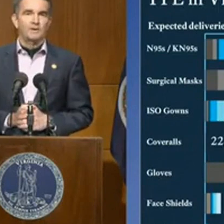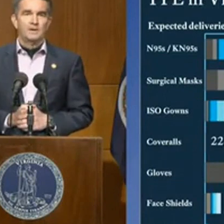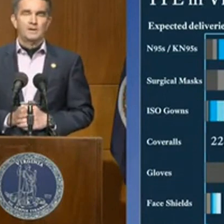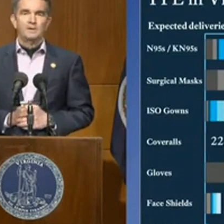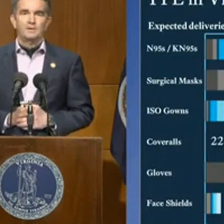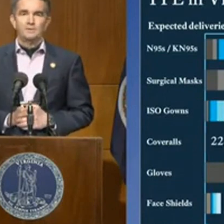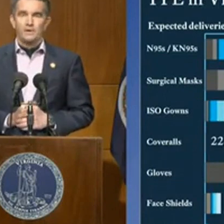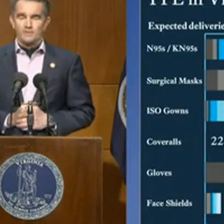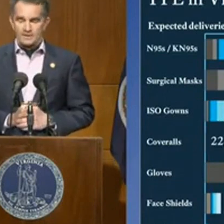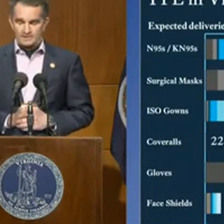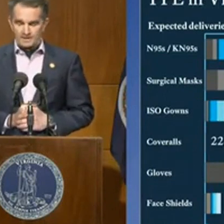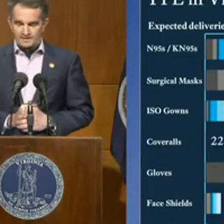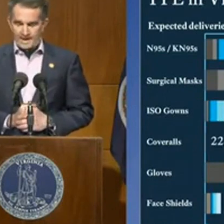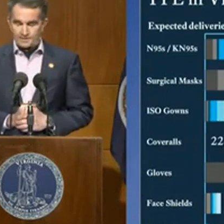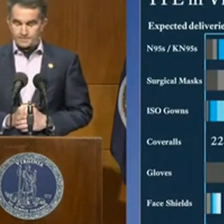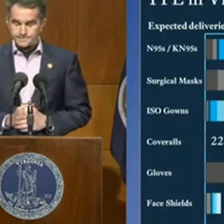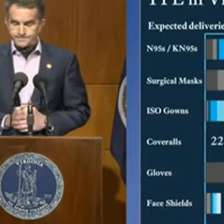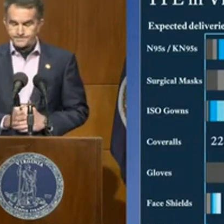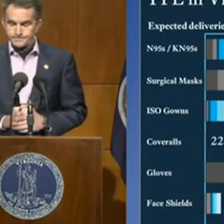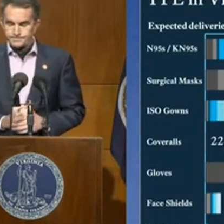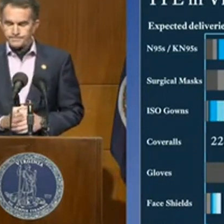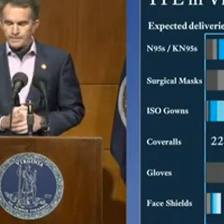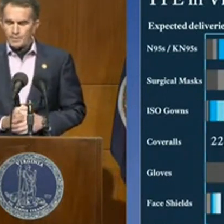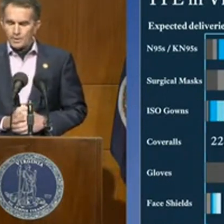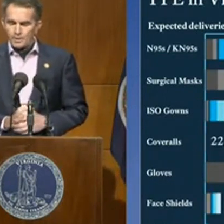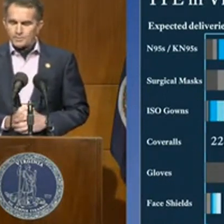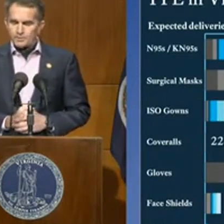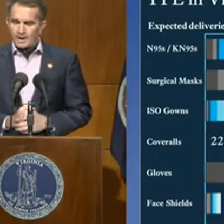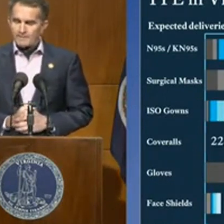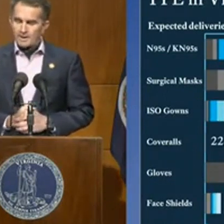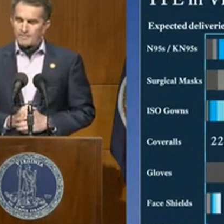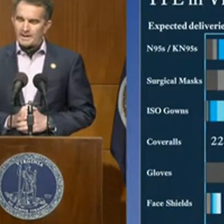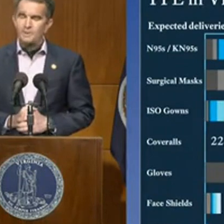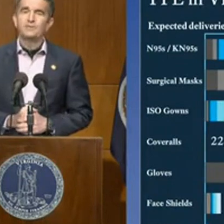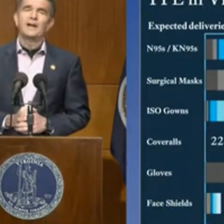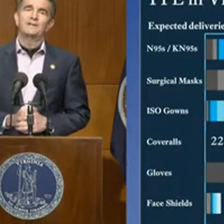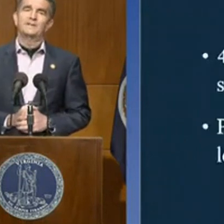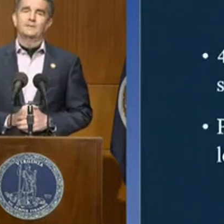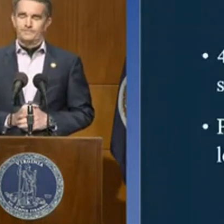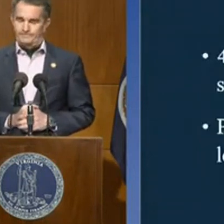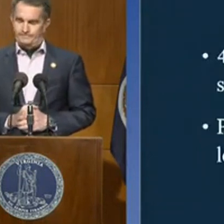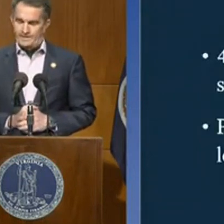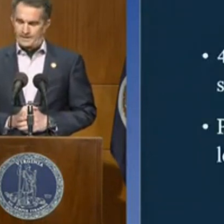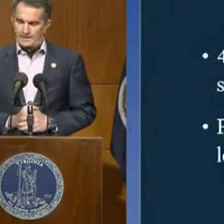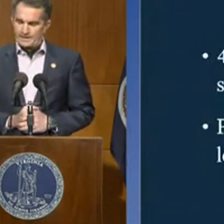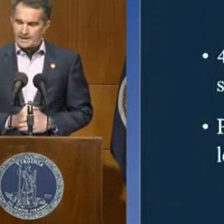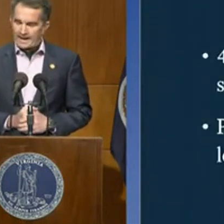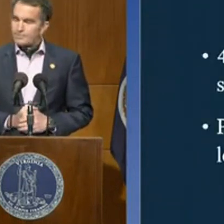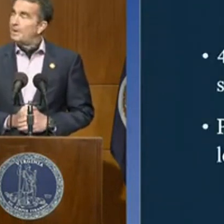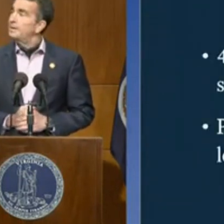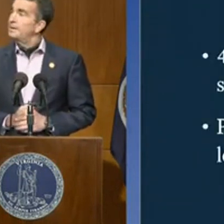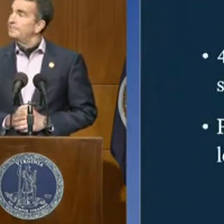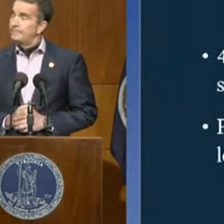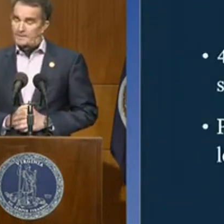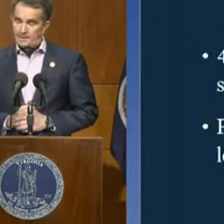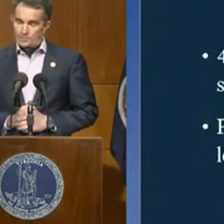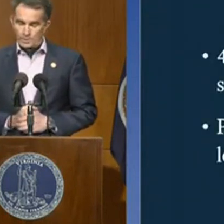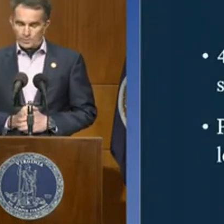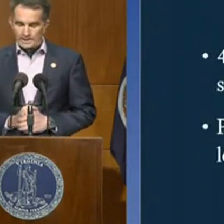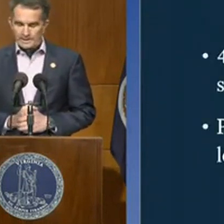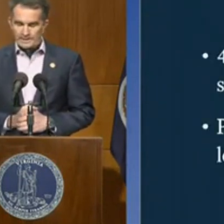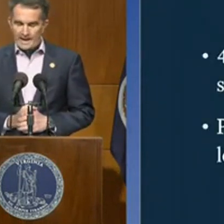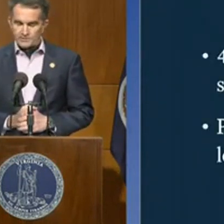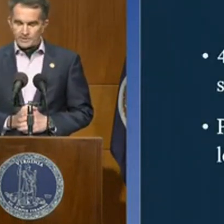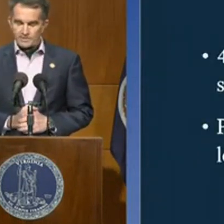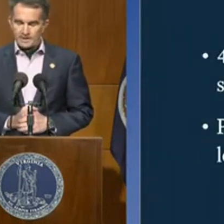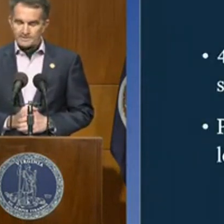all of those folks I say thank you. We also have an update on testing. Last Monday, when